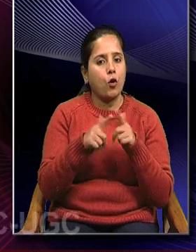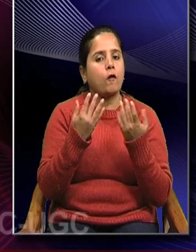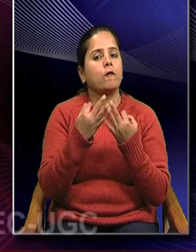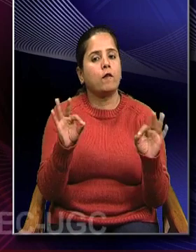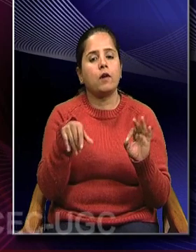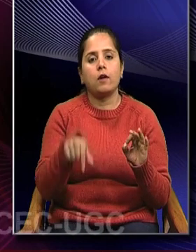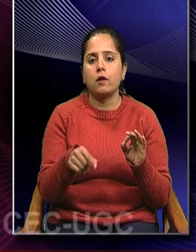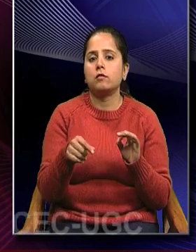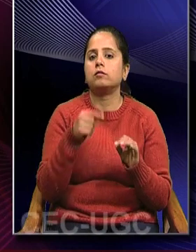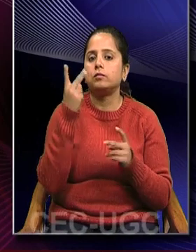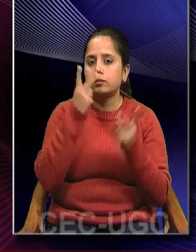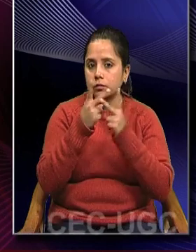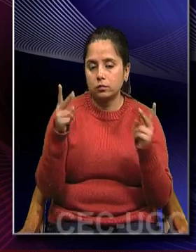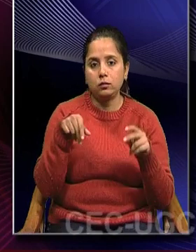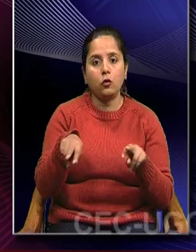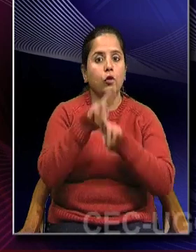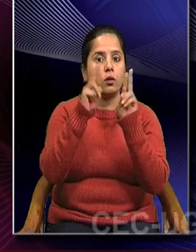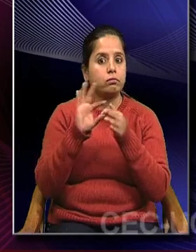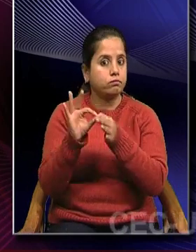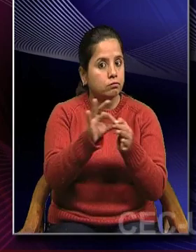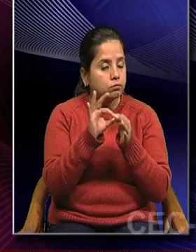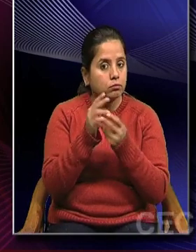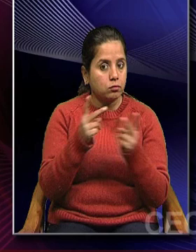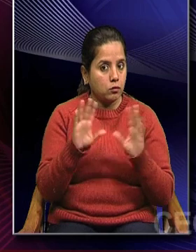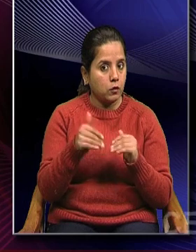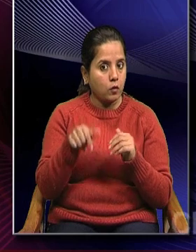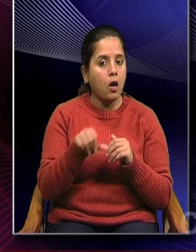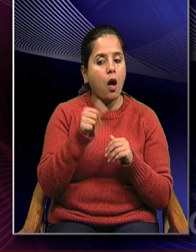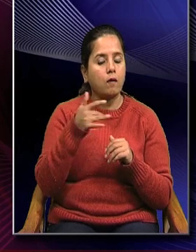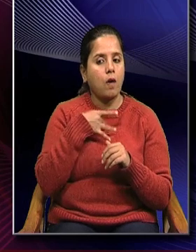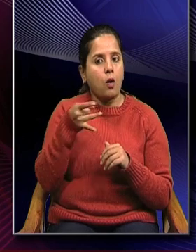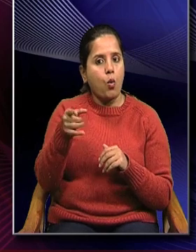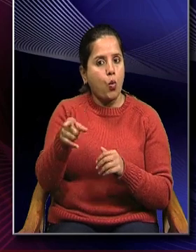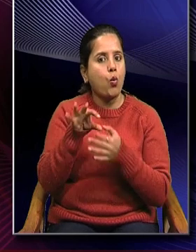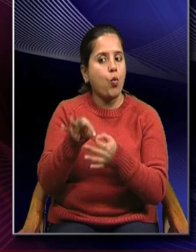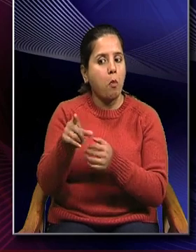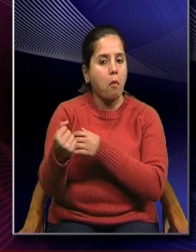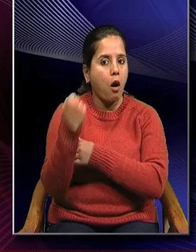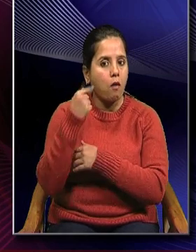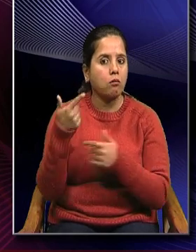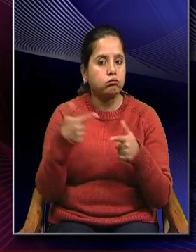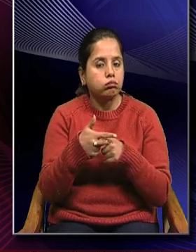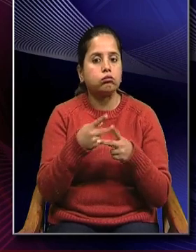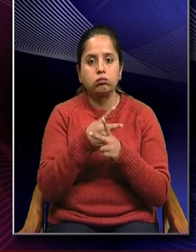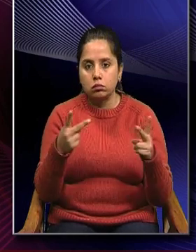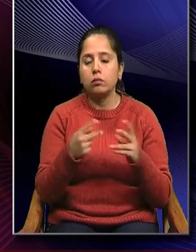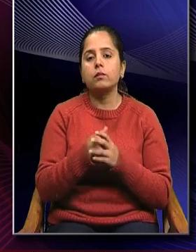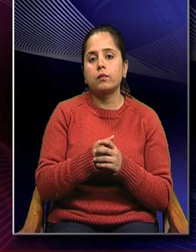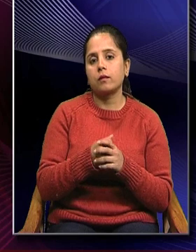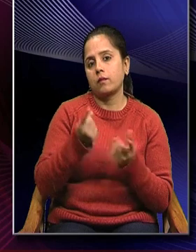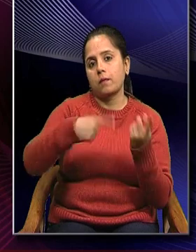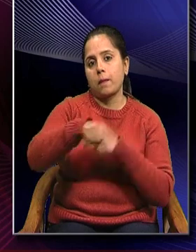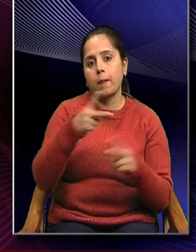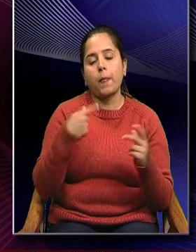and this brought international harmony in that sense rather than the great power conflict. So